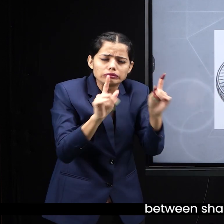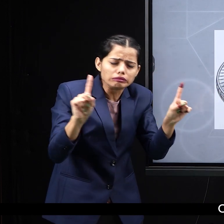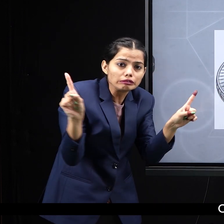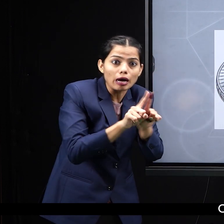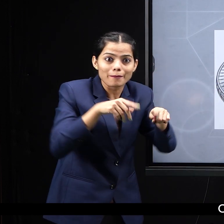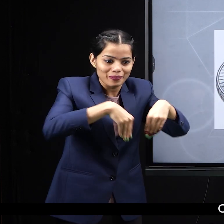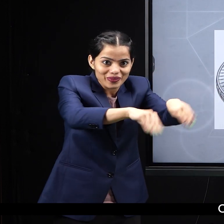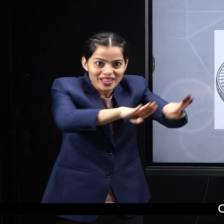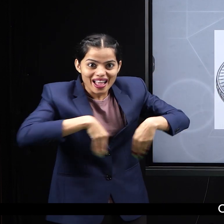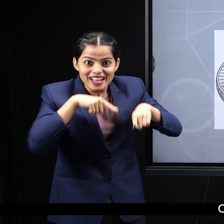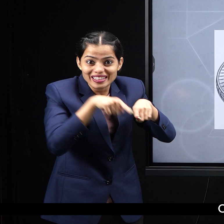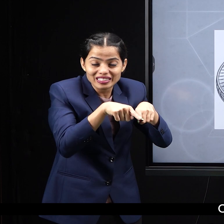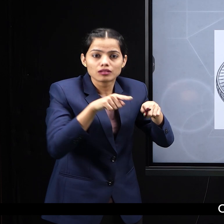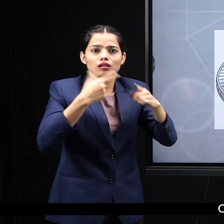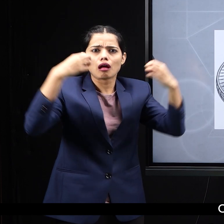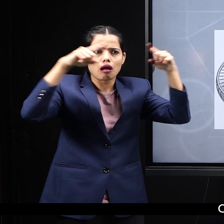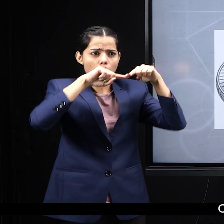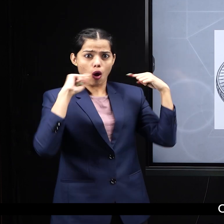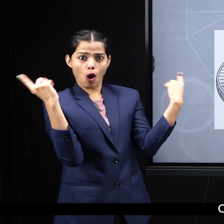cyclic quadrilaterals.